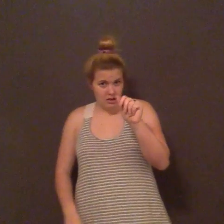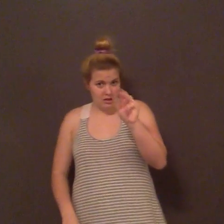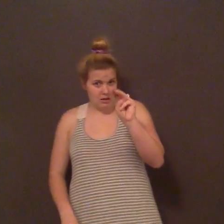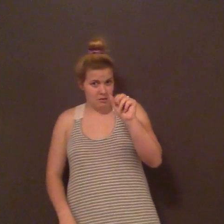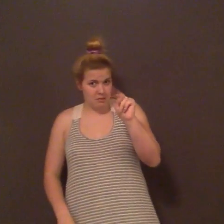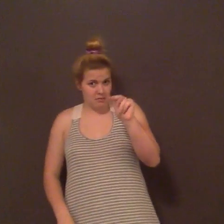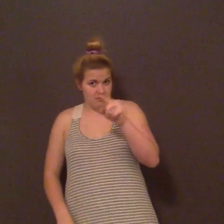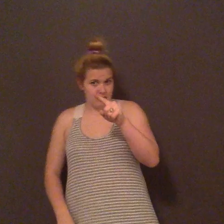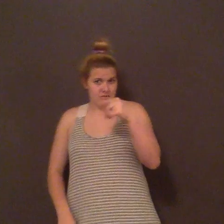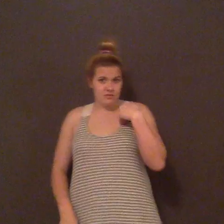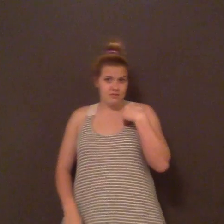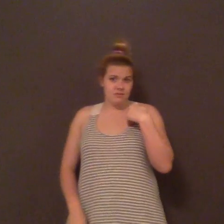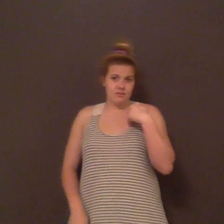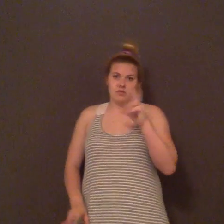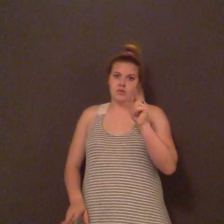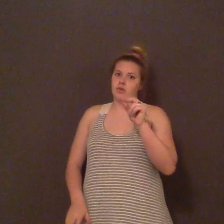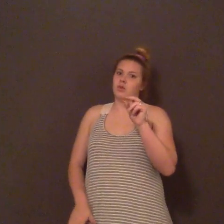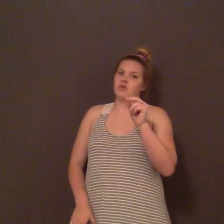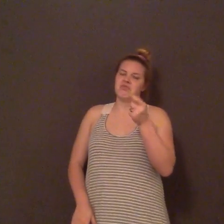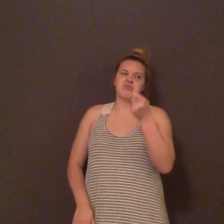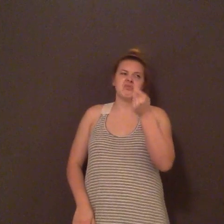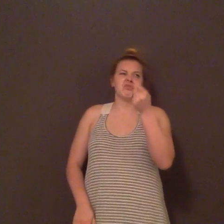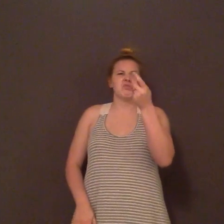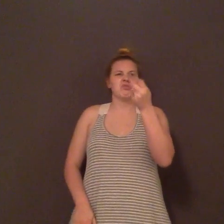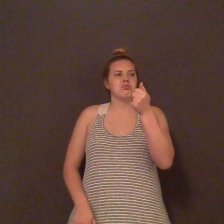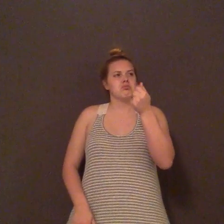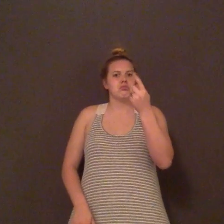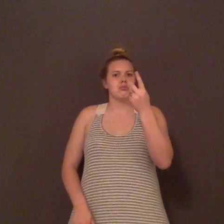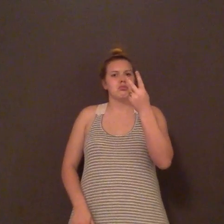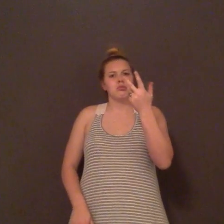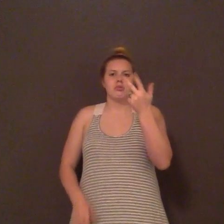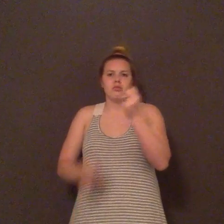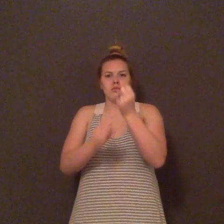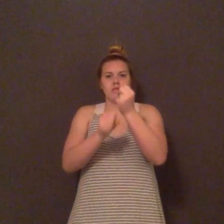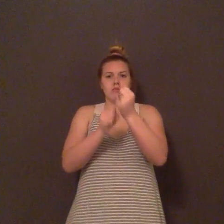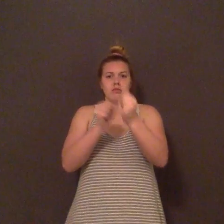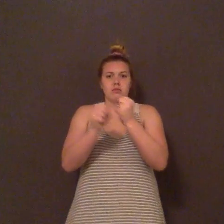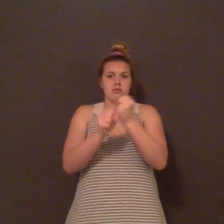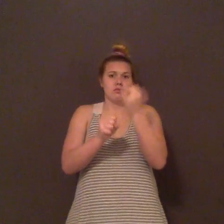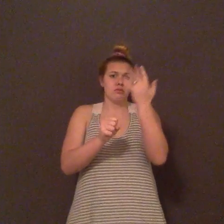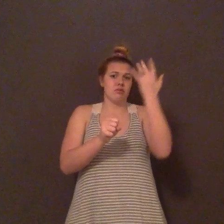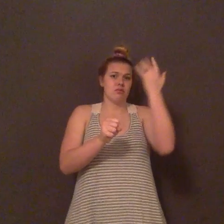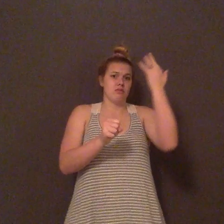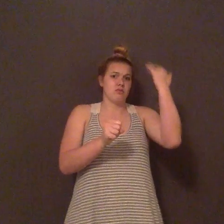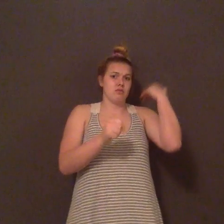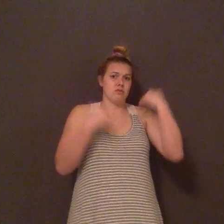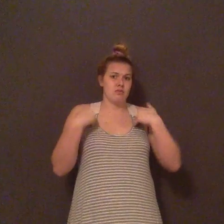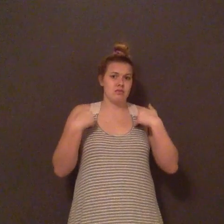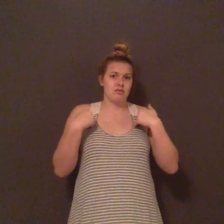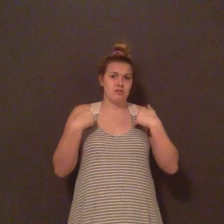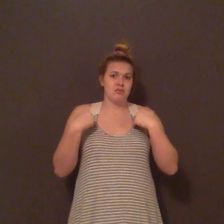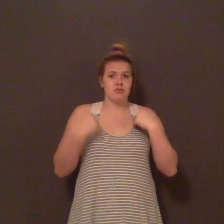too? No, I had him a couple years ago. This class is so interesting. Didn't you like him? Like him? Yeah, he seems like a nice